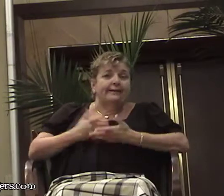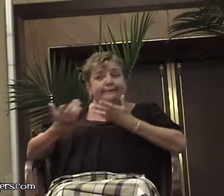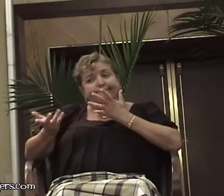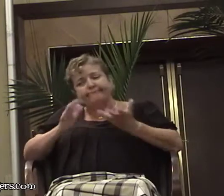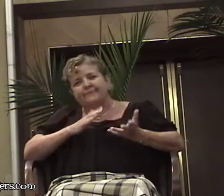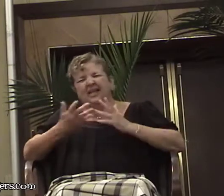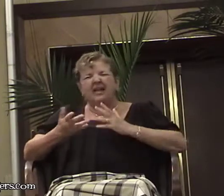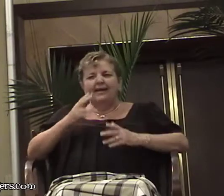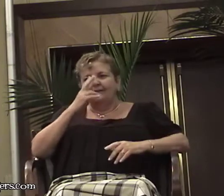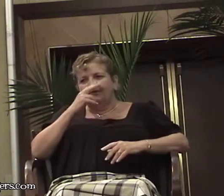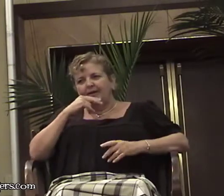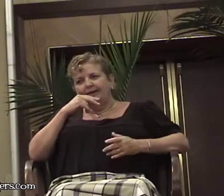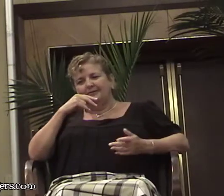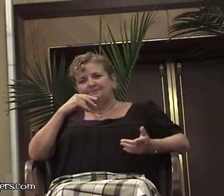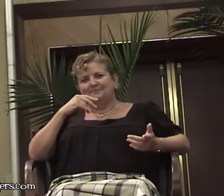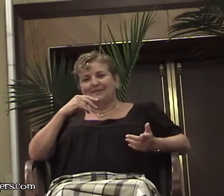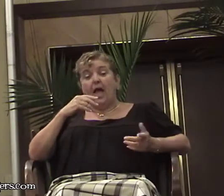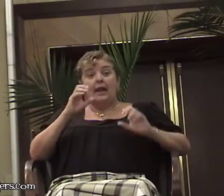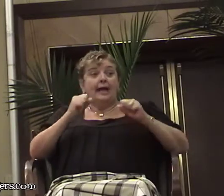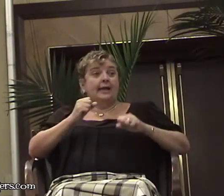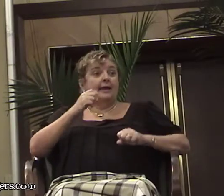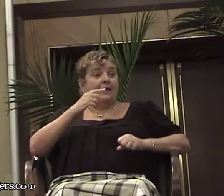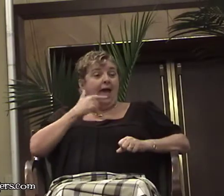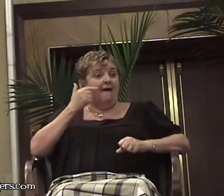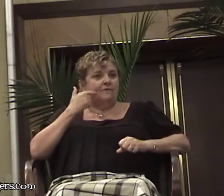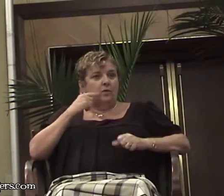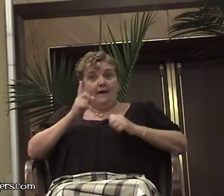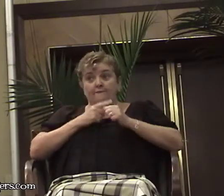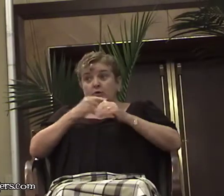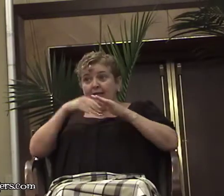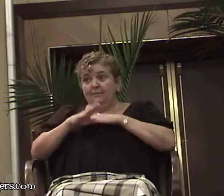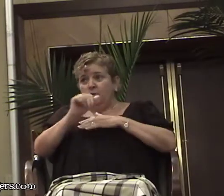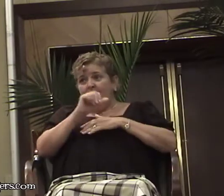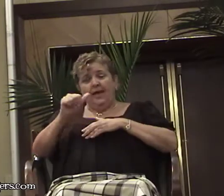now laugh. I think that's a gift in that. Yeah, I couldn't laugh when I first got sober. But you know what? I used to be one of these